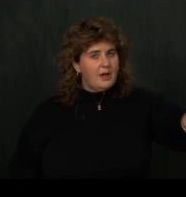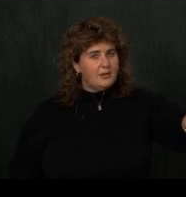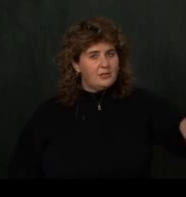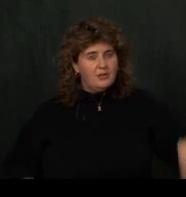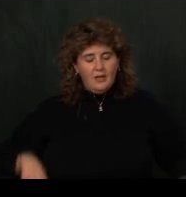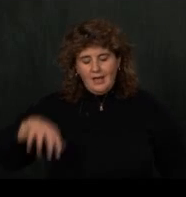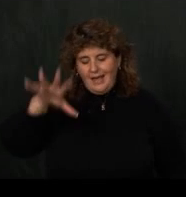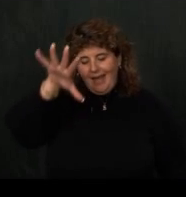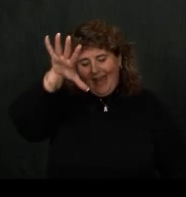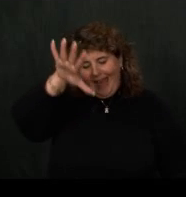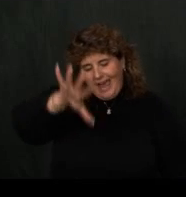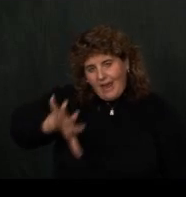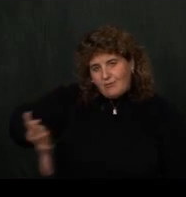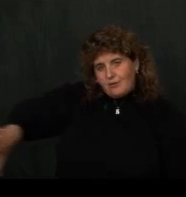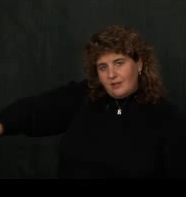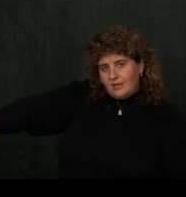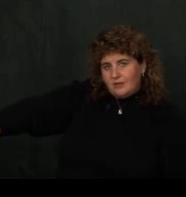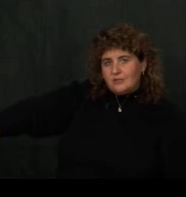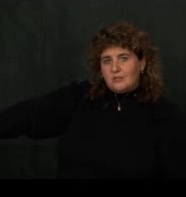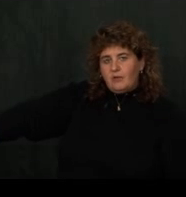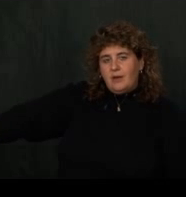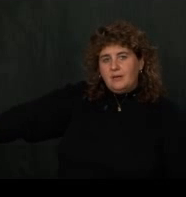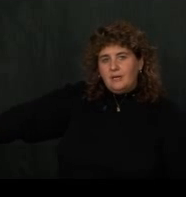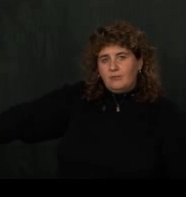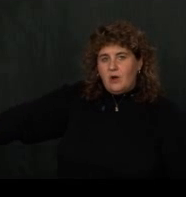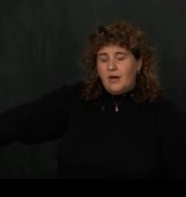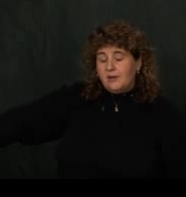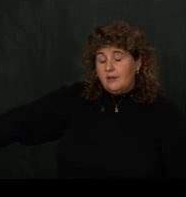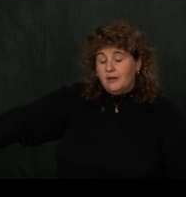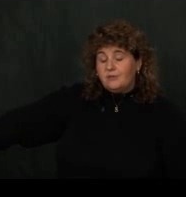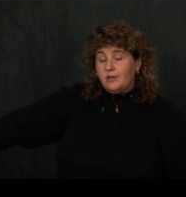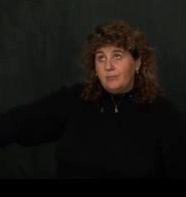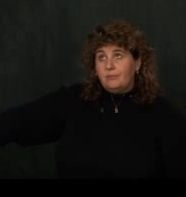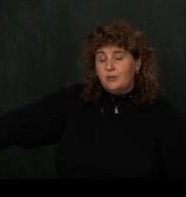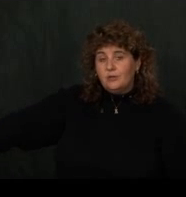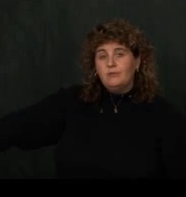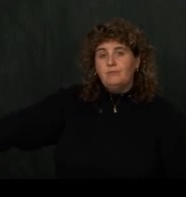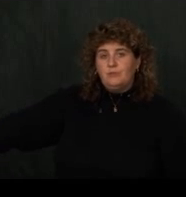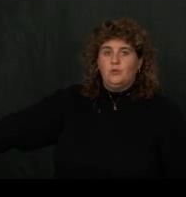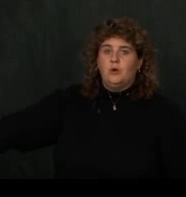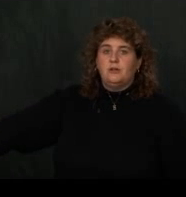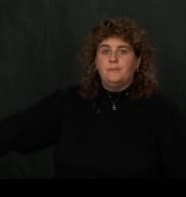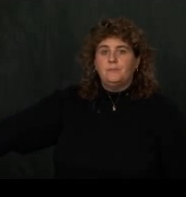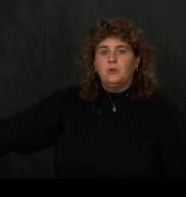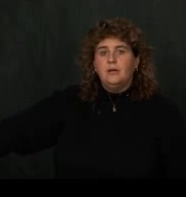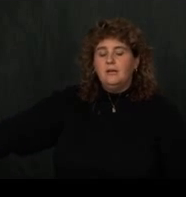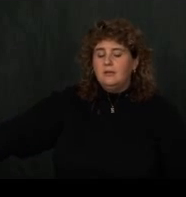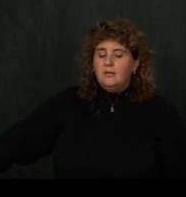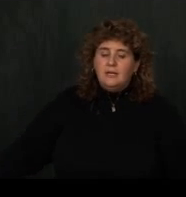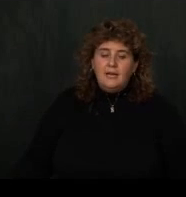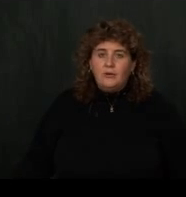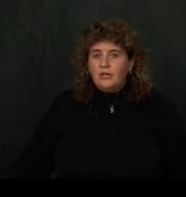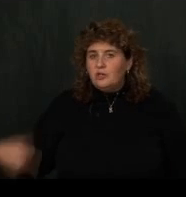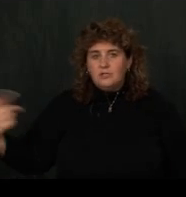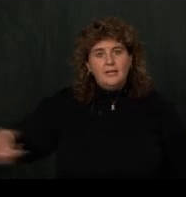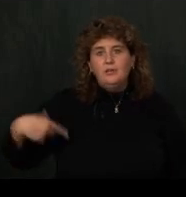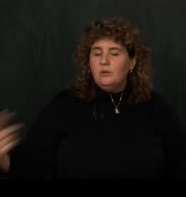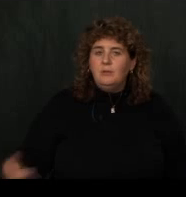much, everything else is a gram-negative rod of some sort, all right? Now, just like you and